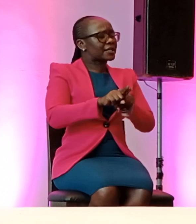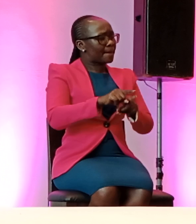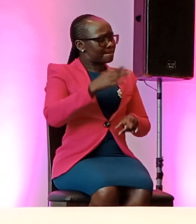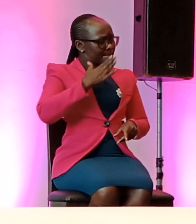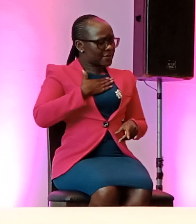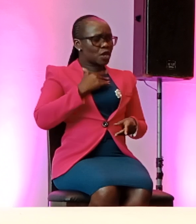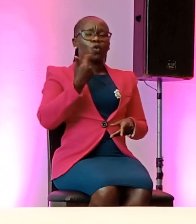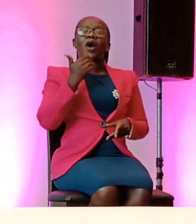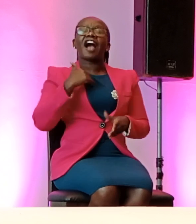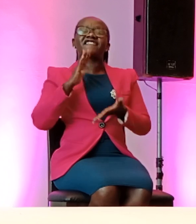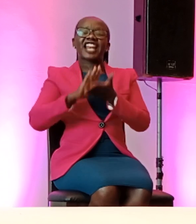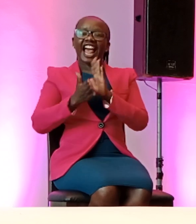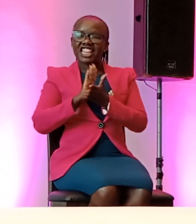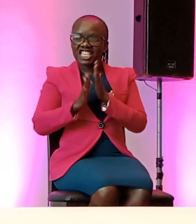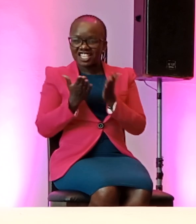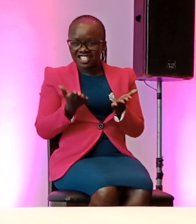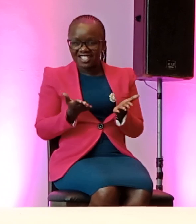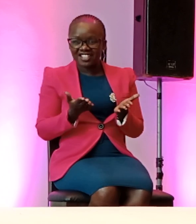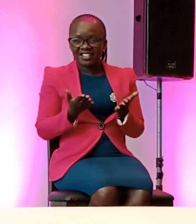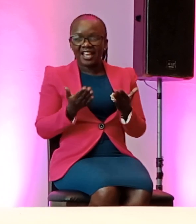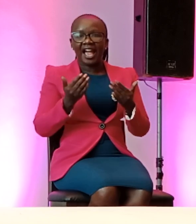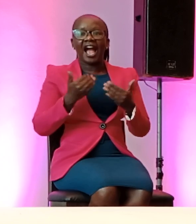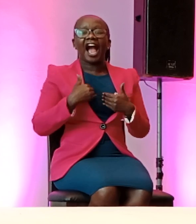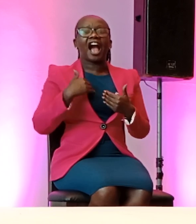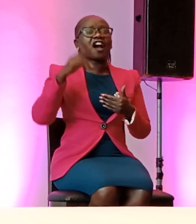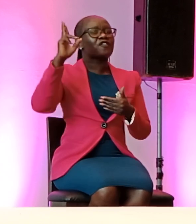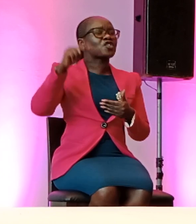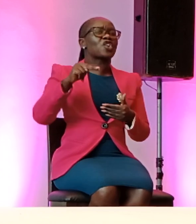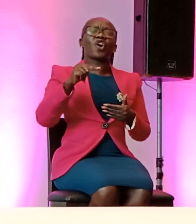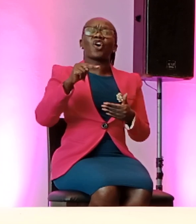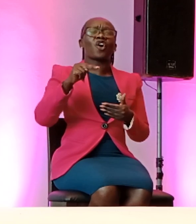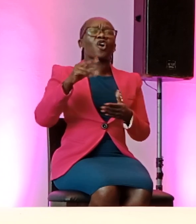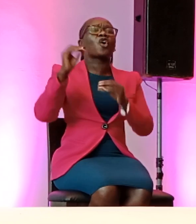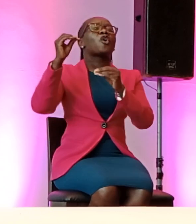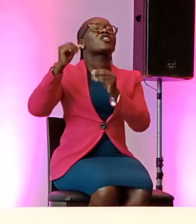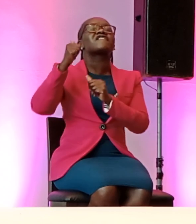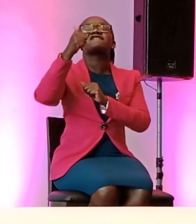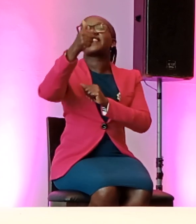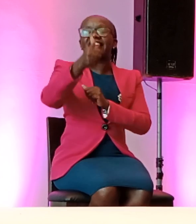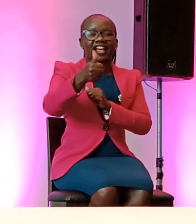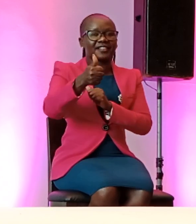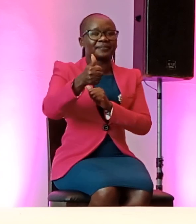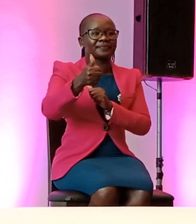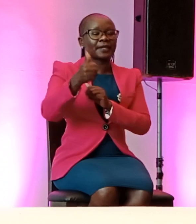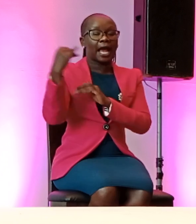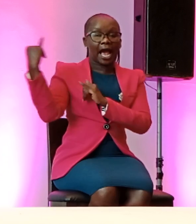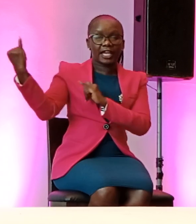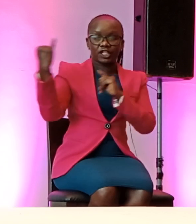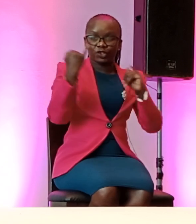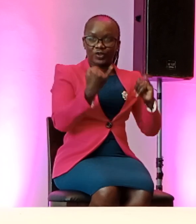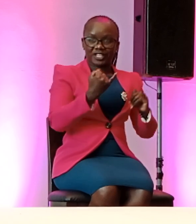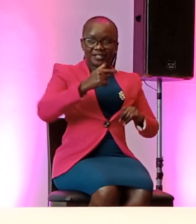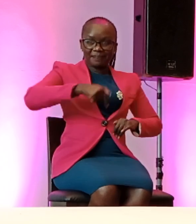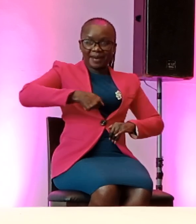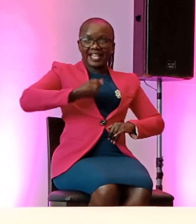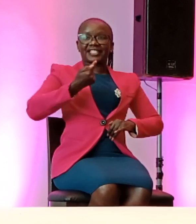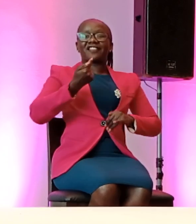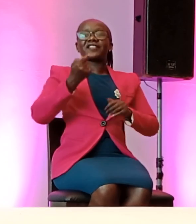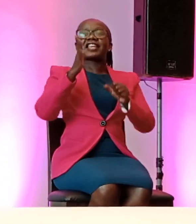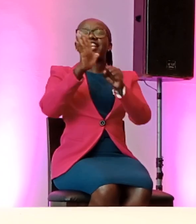nothing and had no godfather, I introduced myself